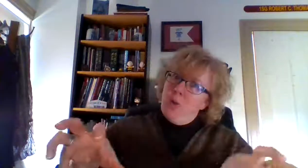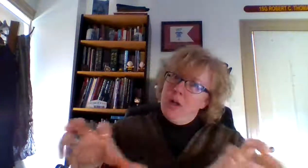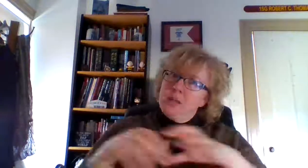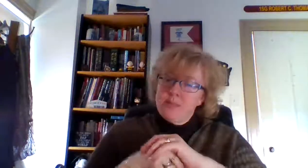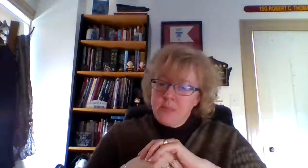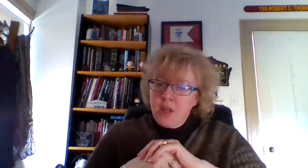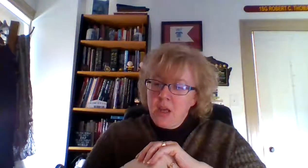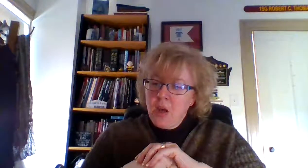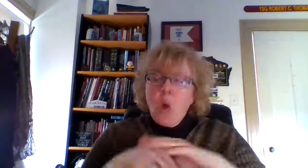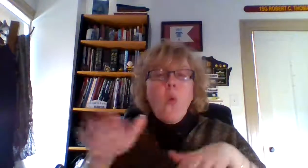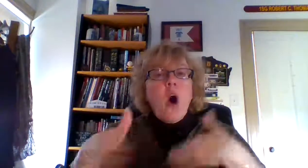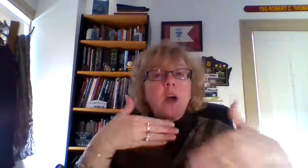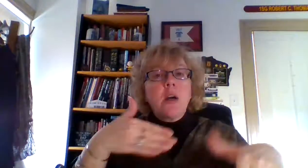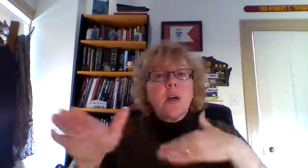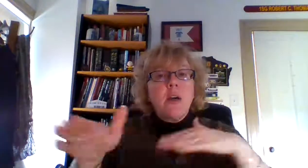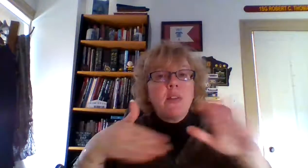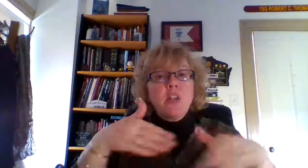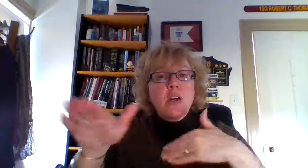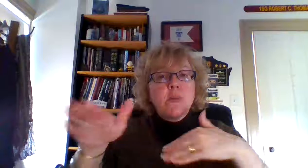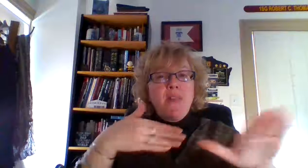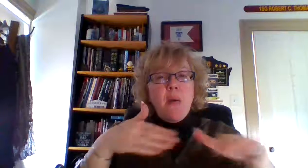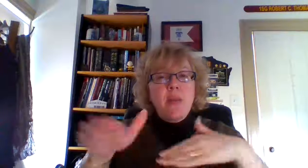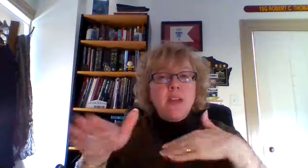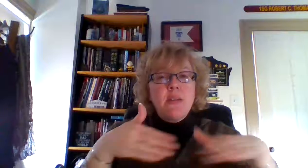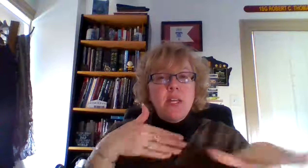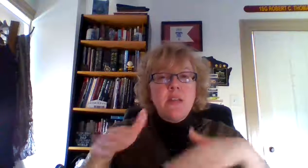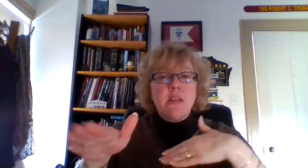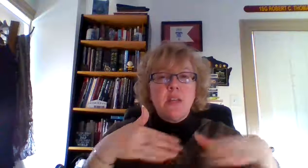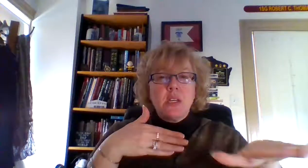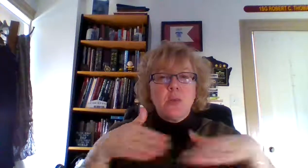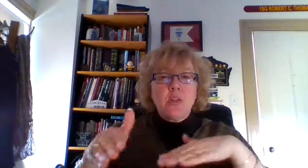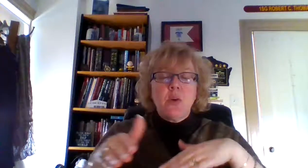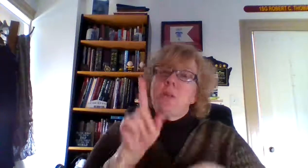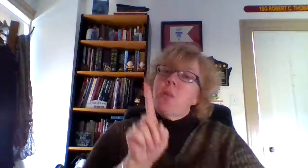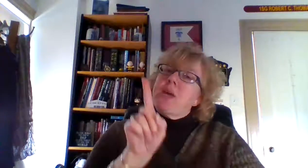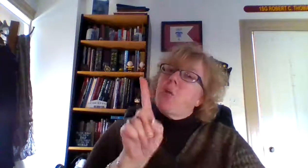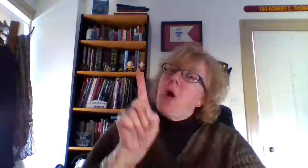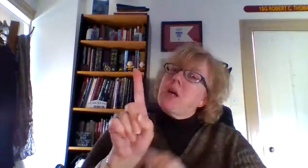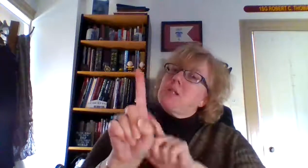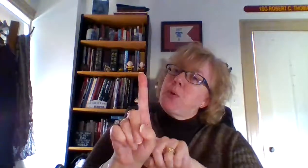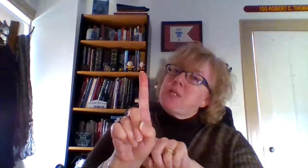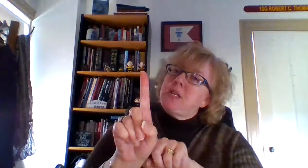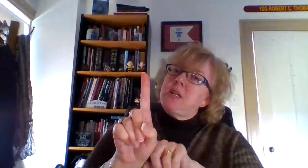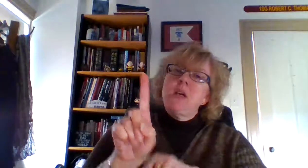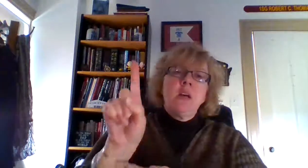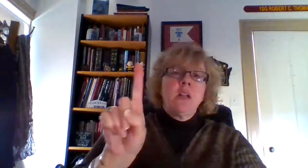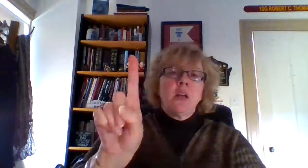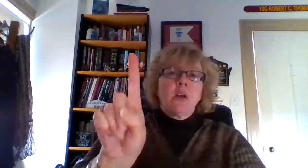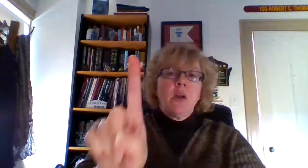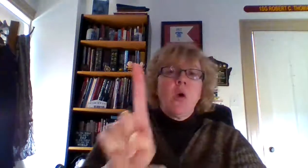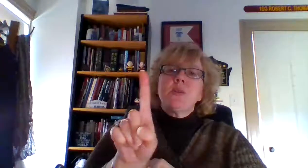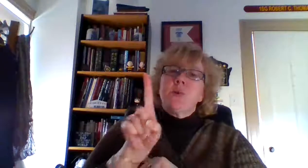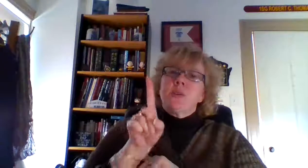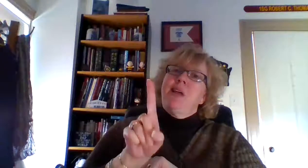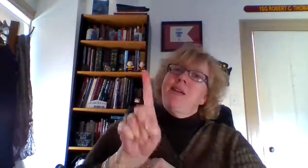want. Walk, I think we talked about that with activities and things that we do. Remember, we can walk as a person, like, this person,